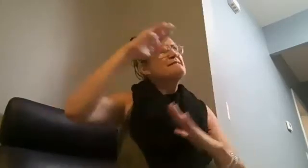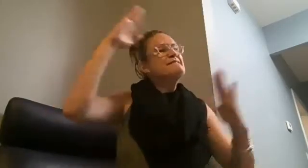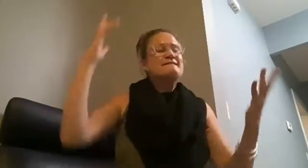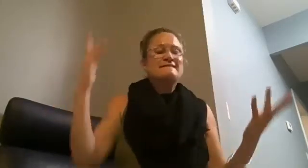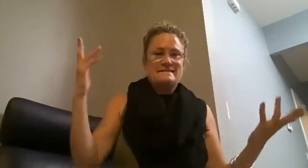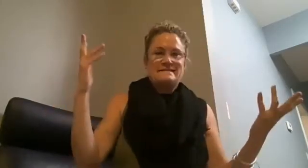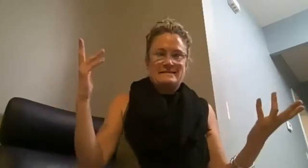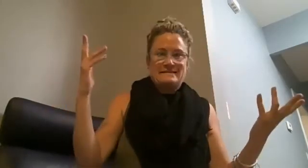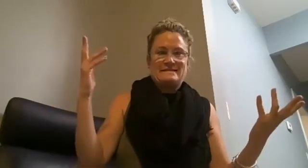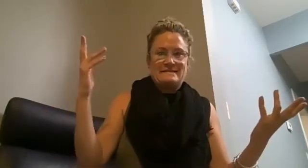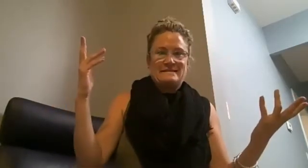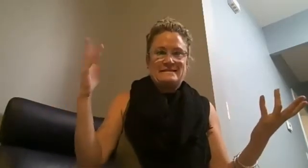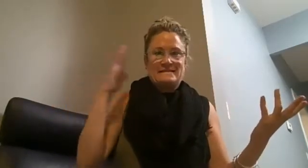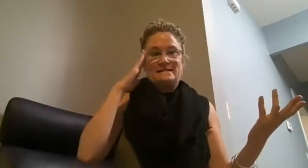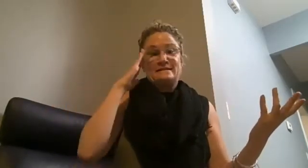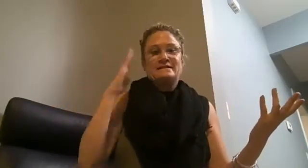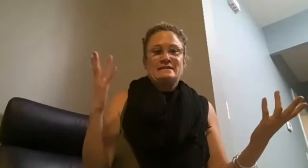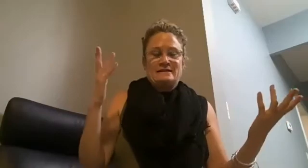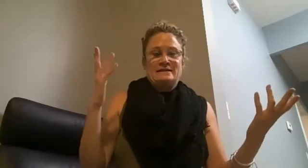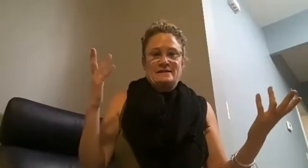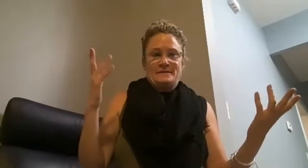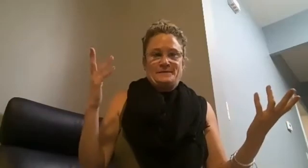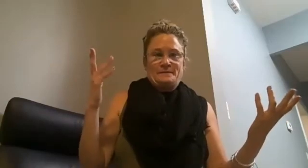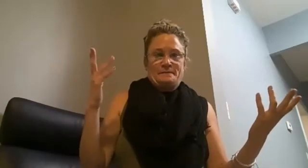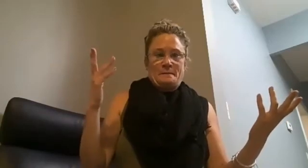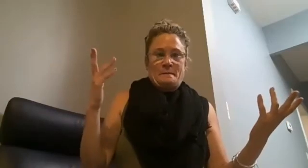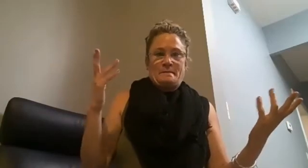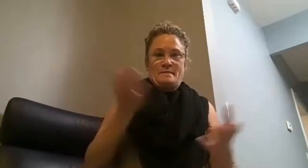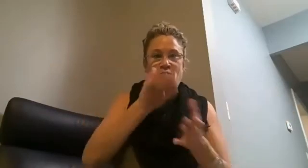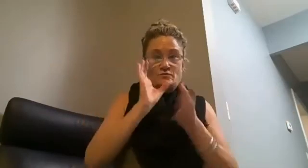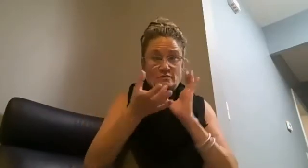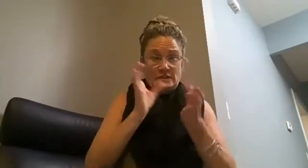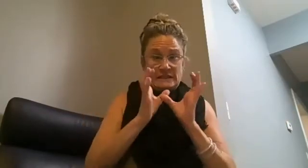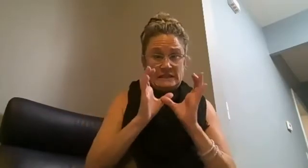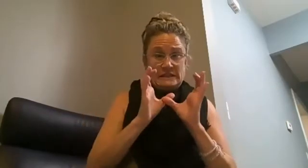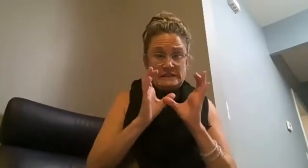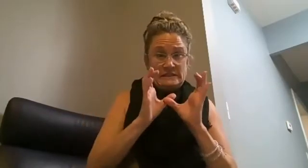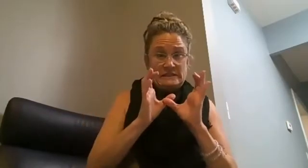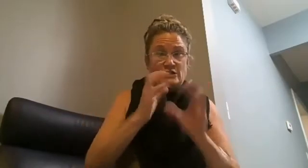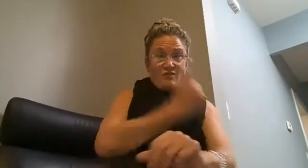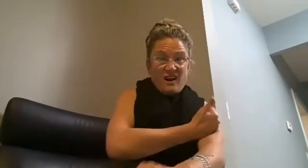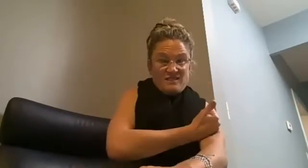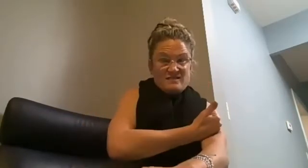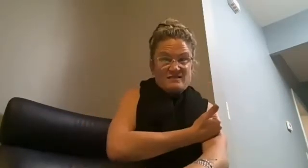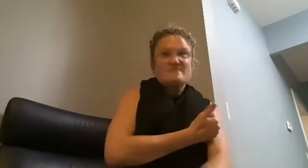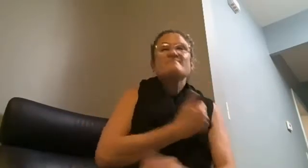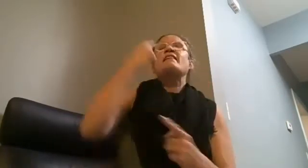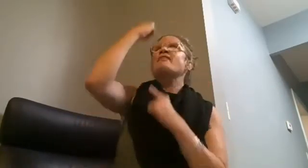this is what happened is, through any number of means, the thought of drinking and using entered my mind. It was not the first time since I had been sober that that had